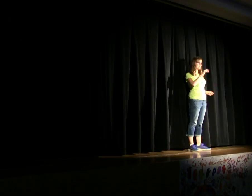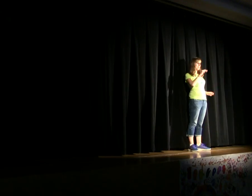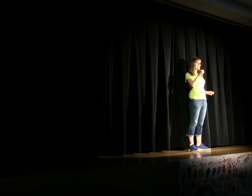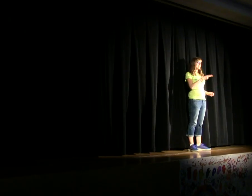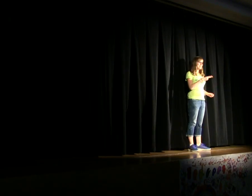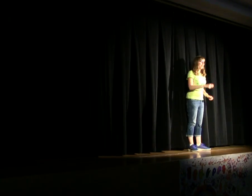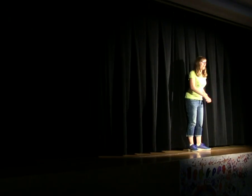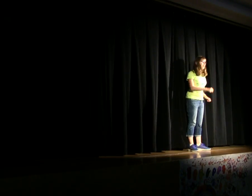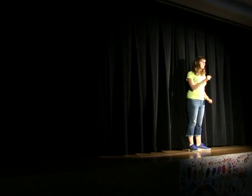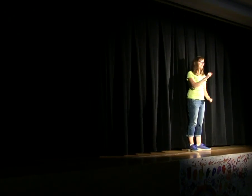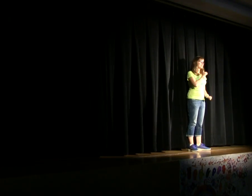my name is Sarah.